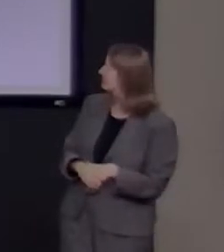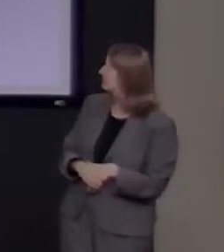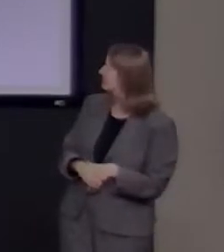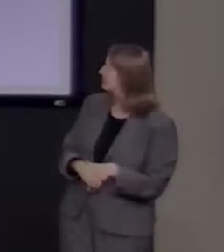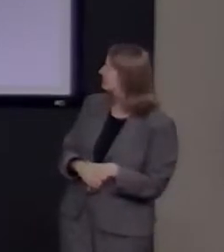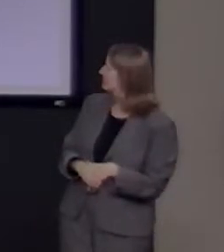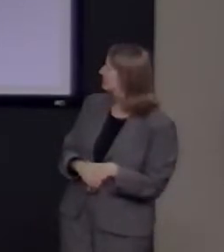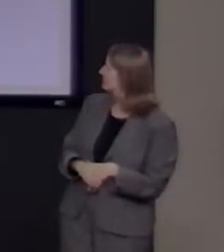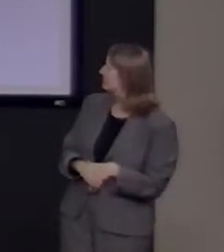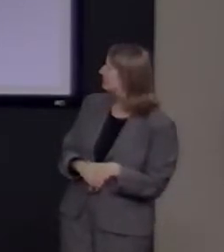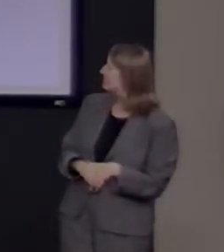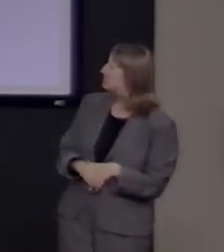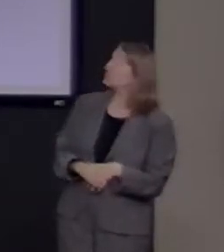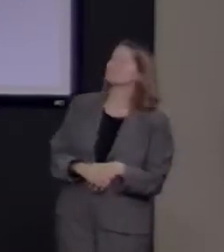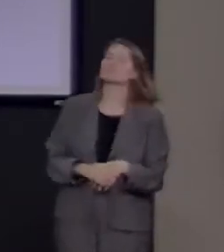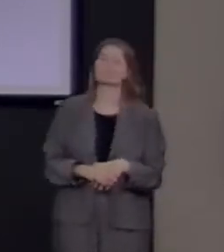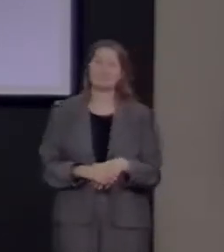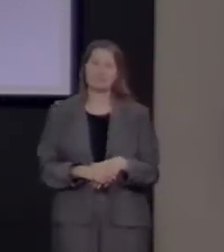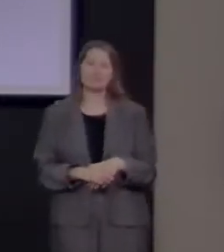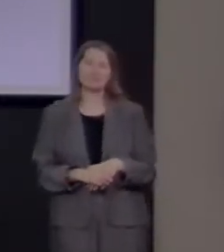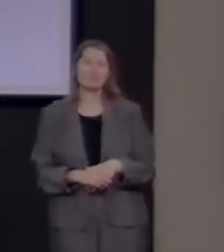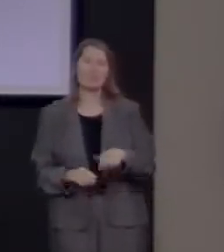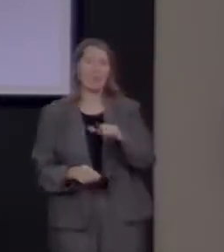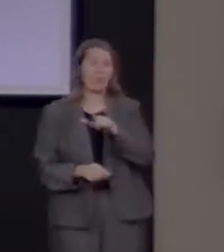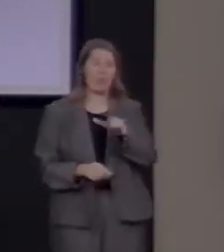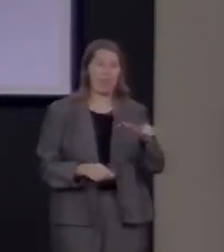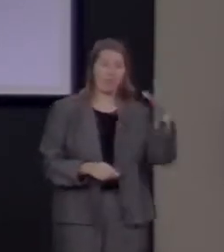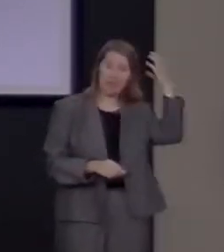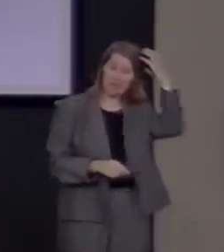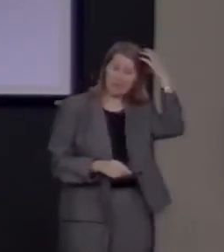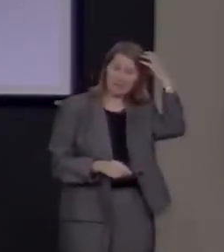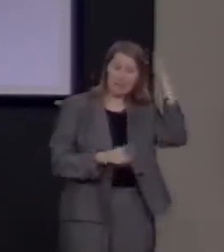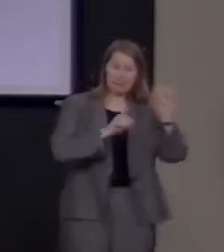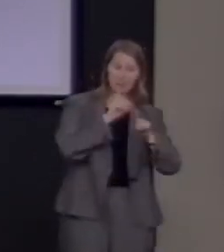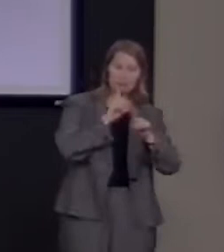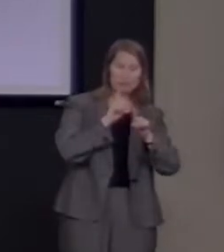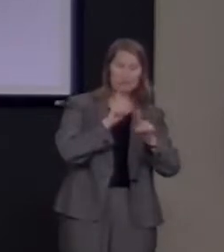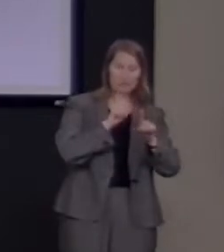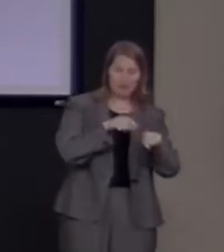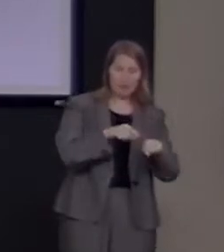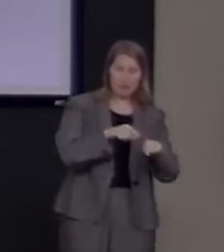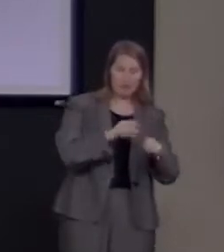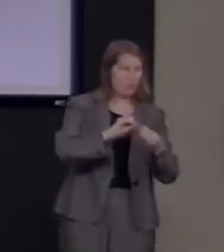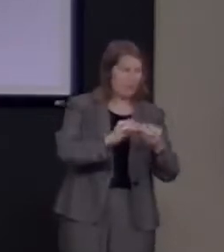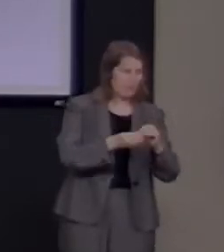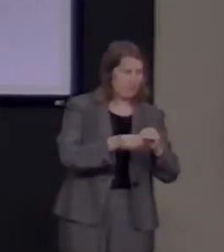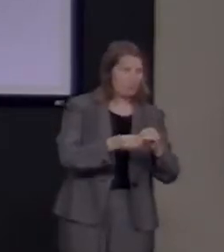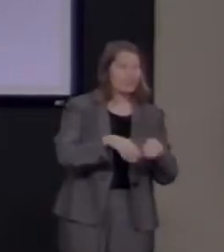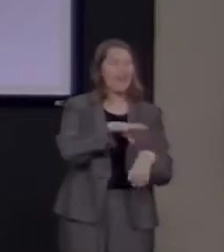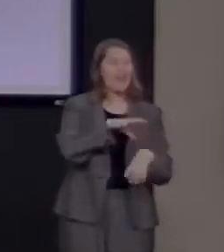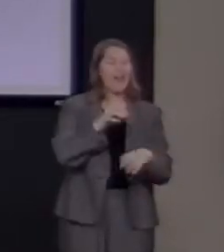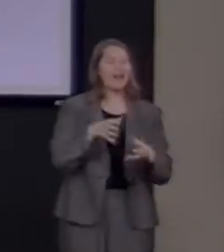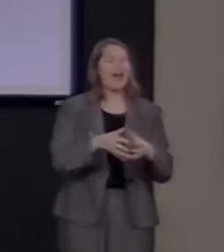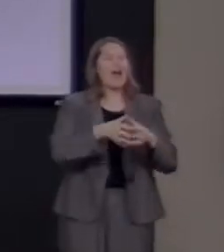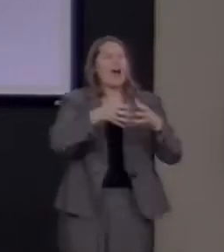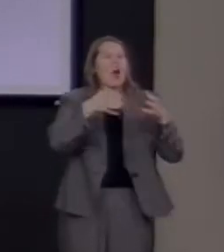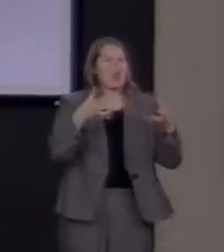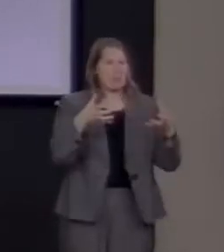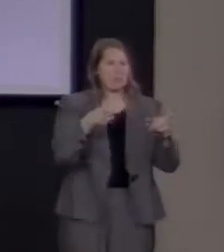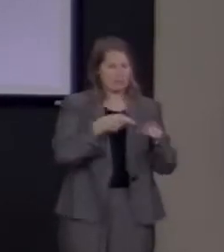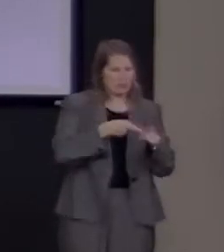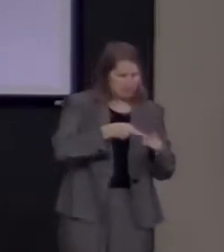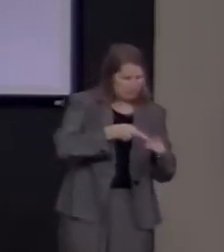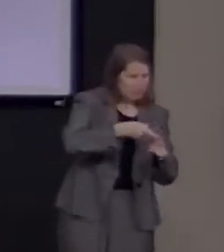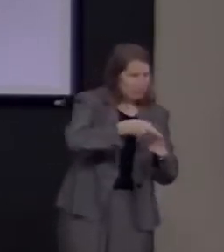So we see that the left hemisphere responses to number develop, and we also see that the degree of left specialization